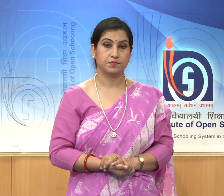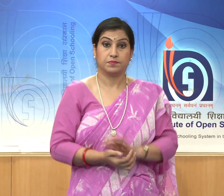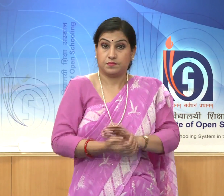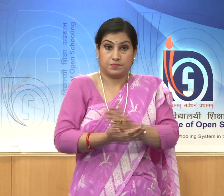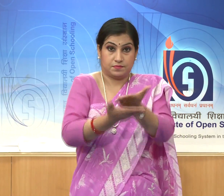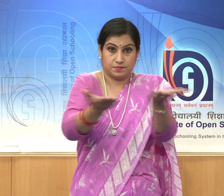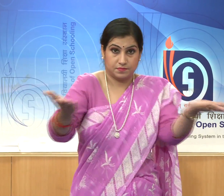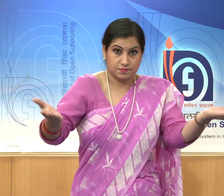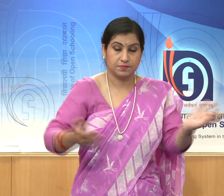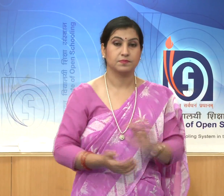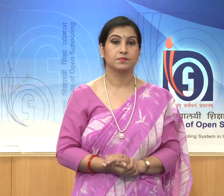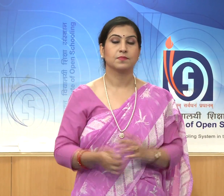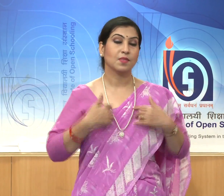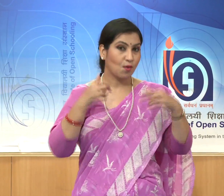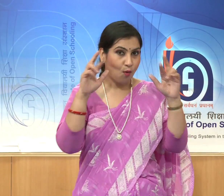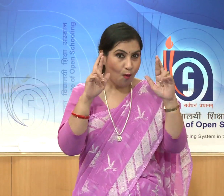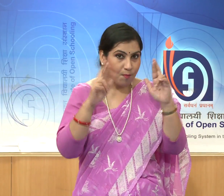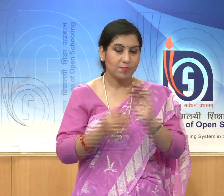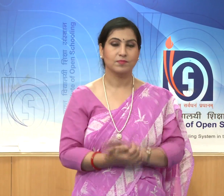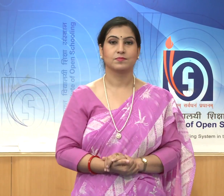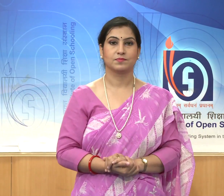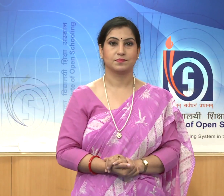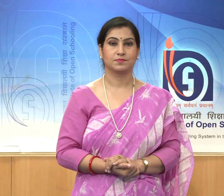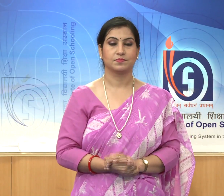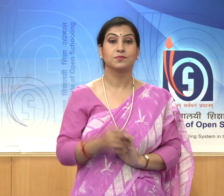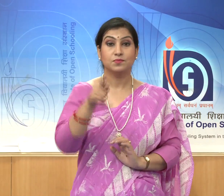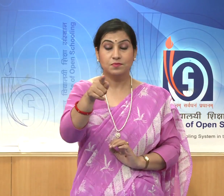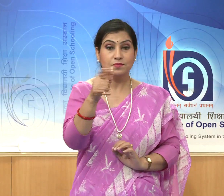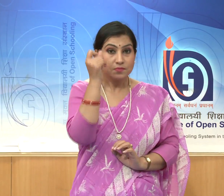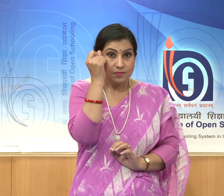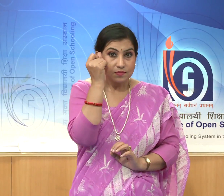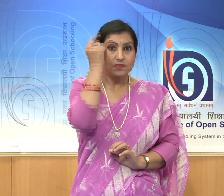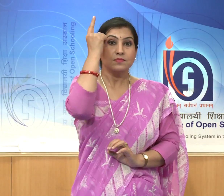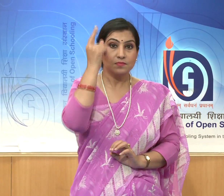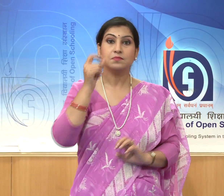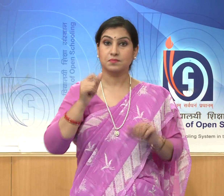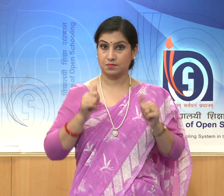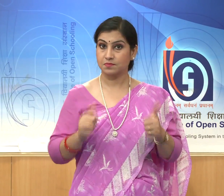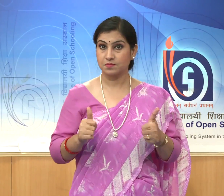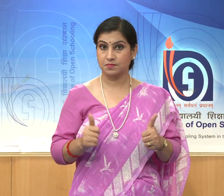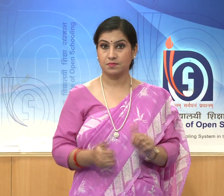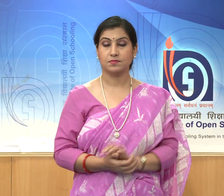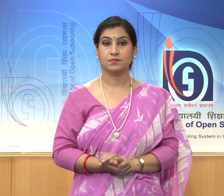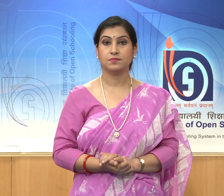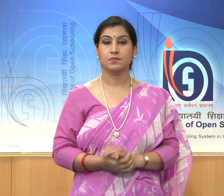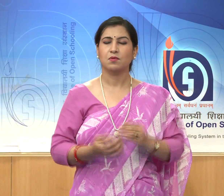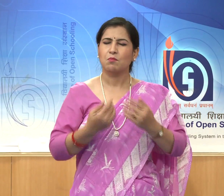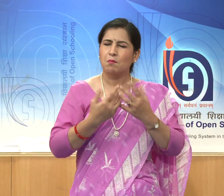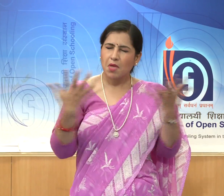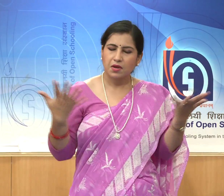Dear friends, I hope you have understood a lot